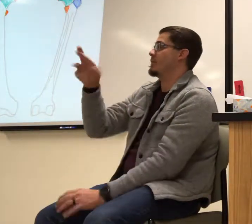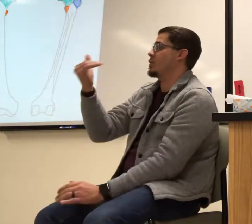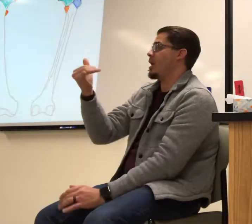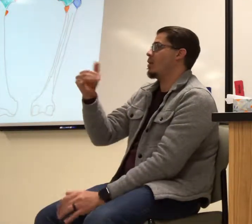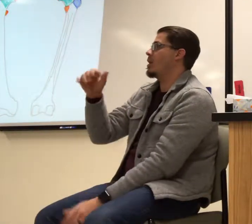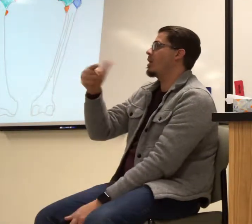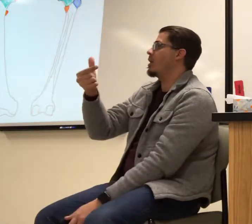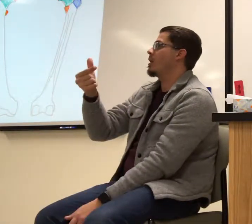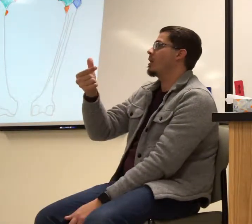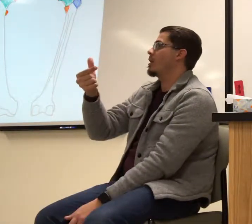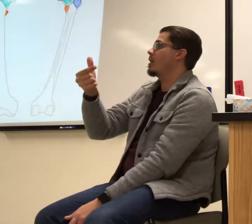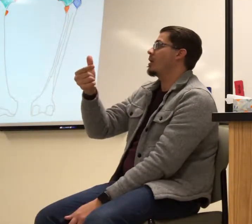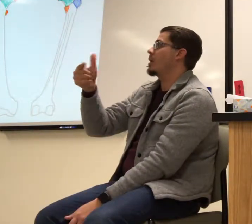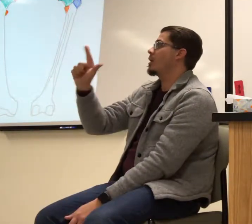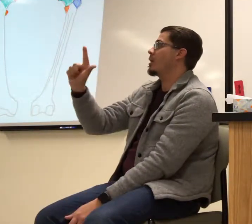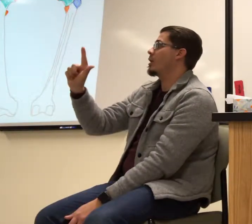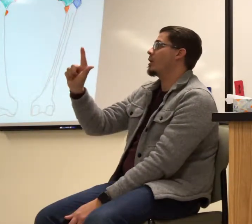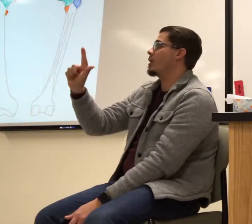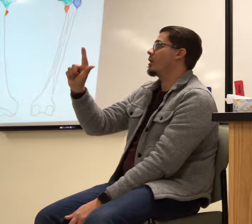Gluteal